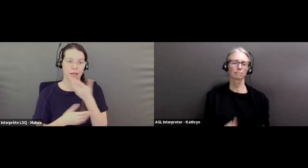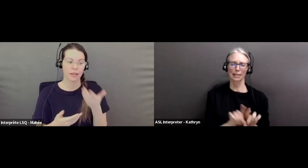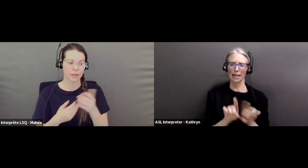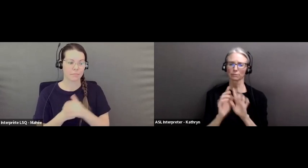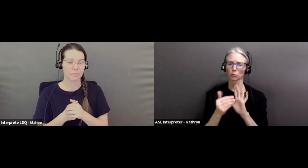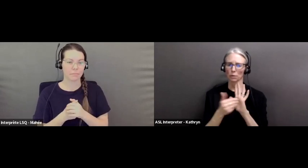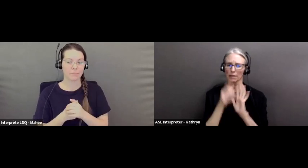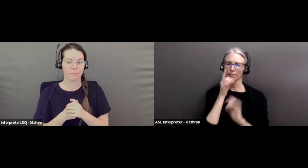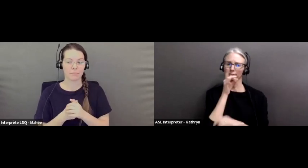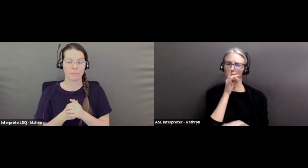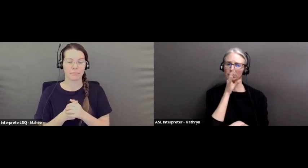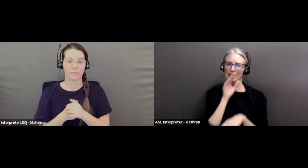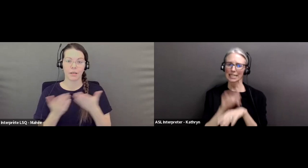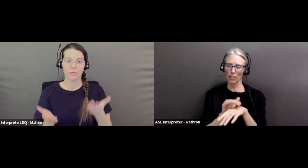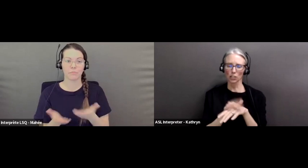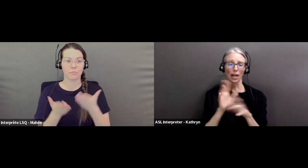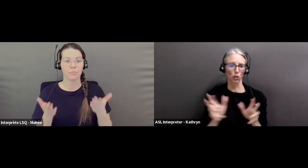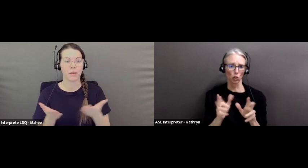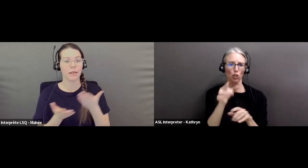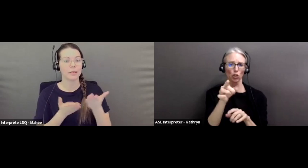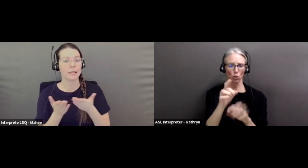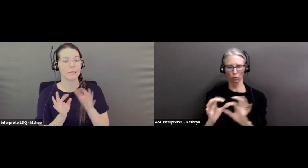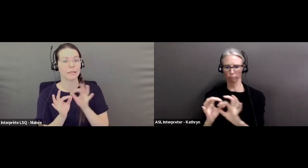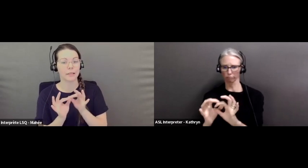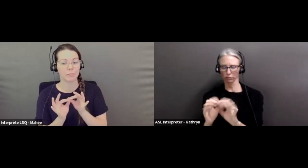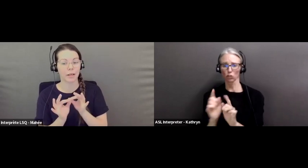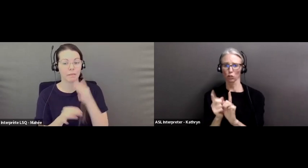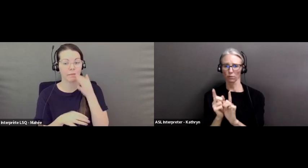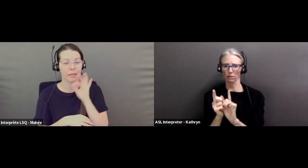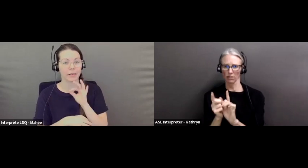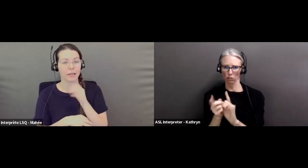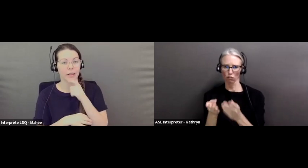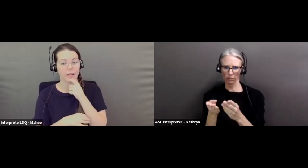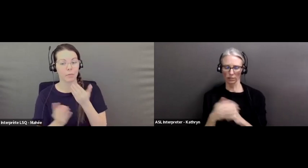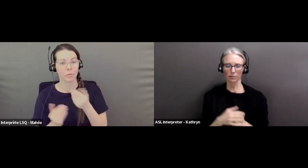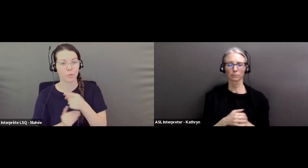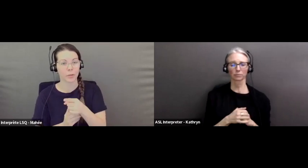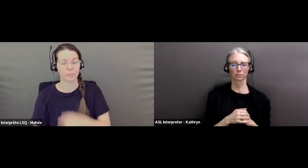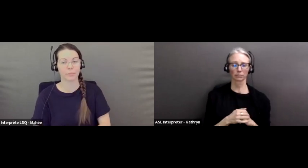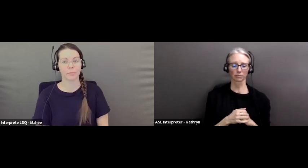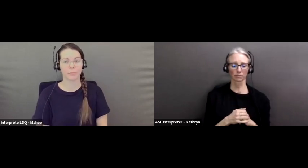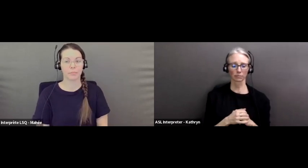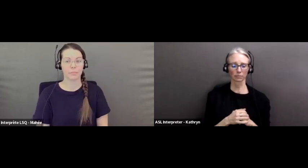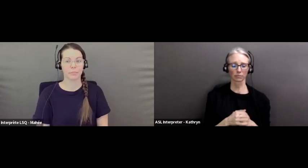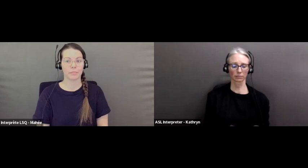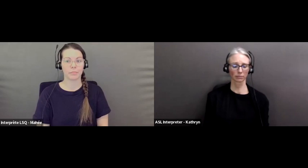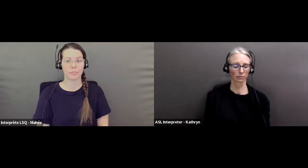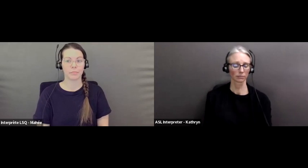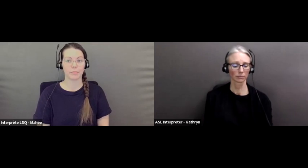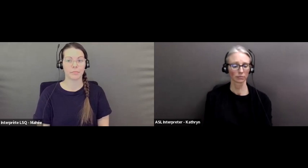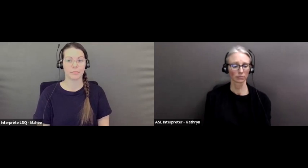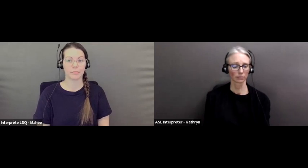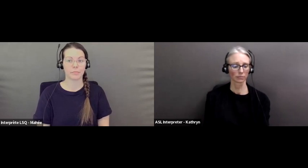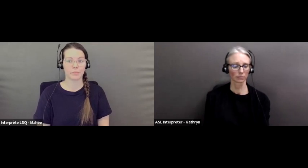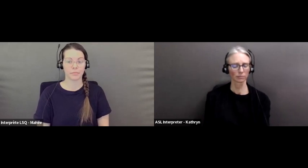translation services provided as needed. J'aimerais tout d'abord reconnaître le privilège de m'adresser à vous